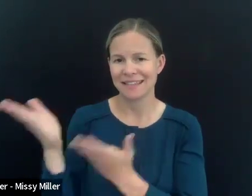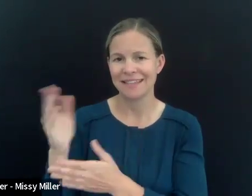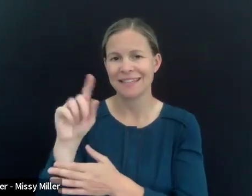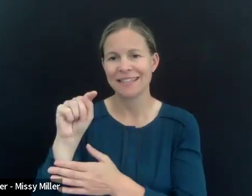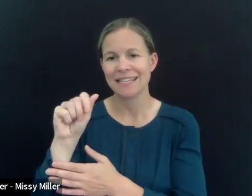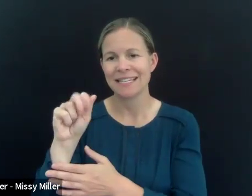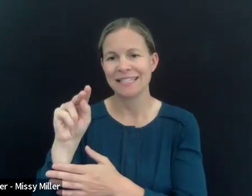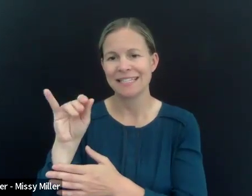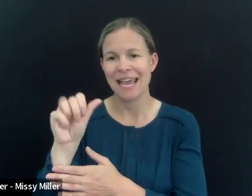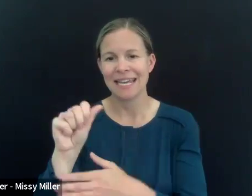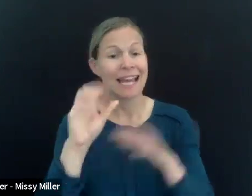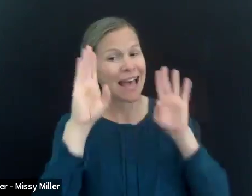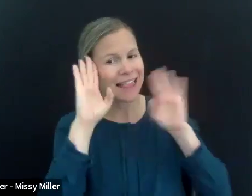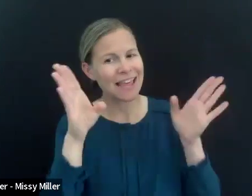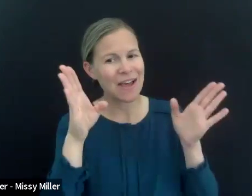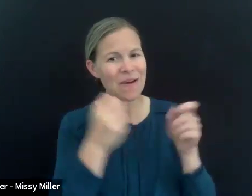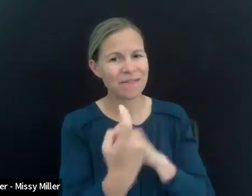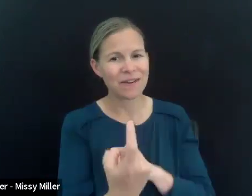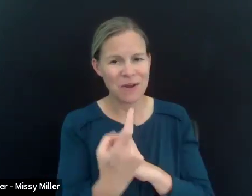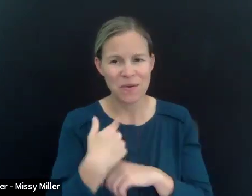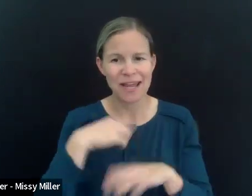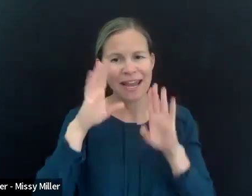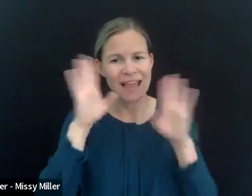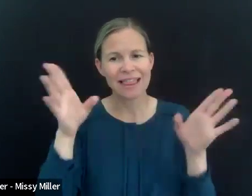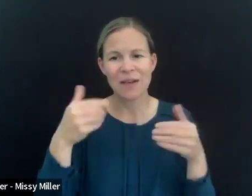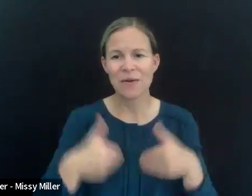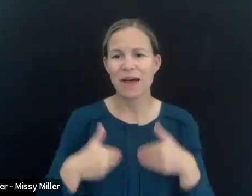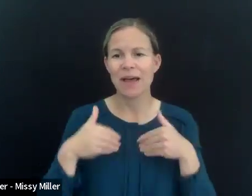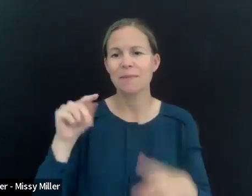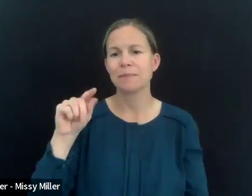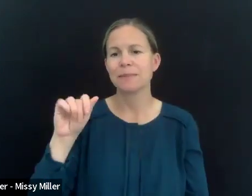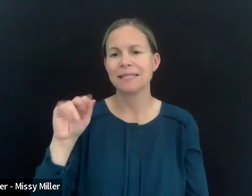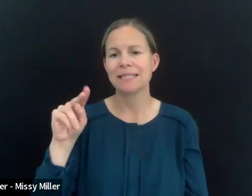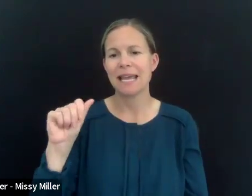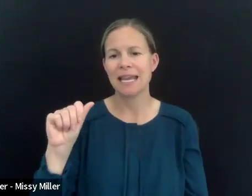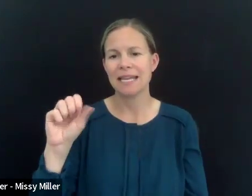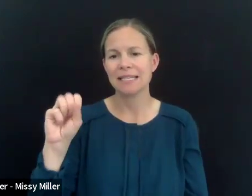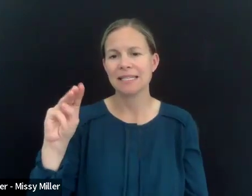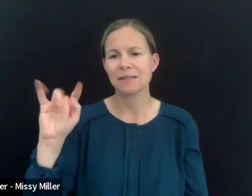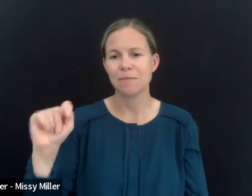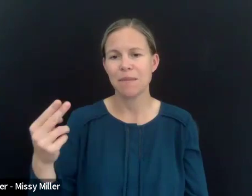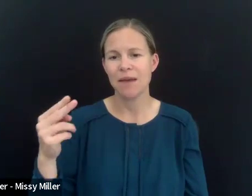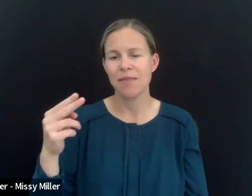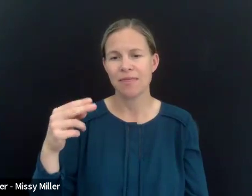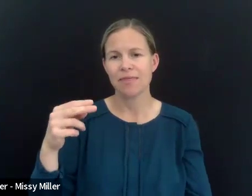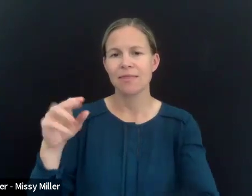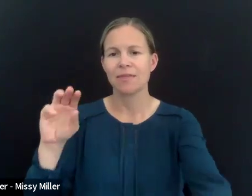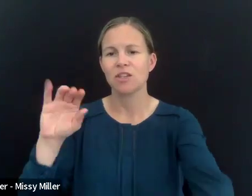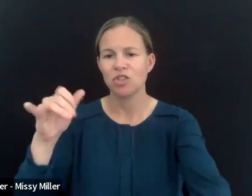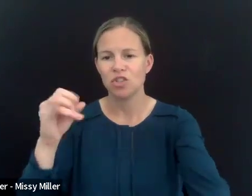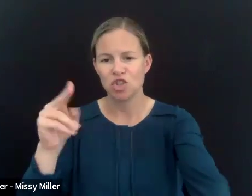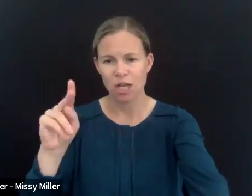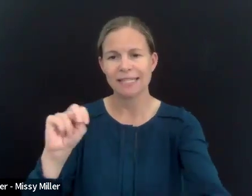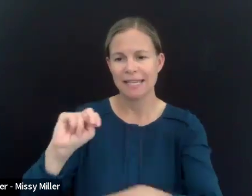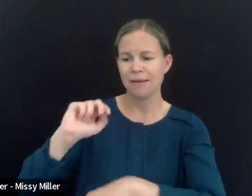Hello, everyone. Happy to be here. I'm Tanya Smith-Johnson. I am a CPM midwife based in Biloxi, Mississippi.